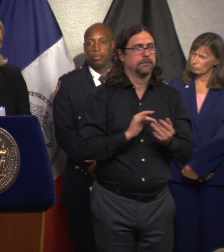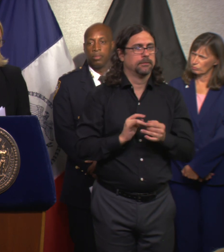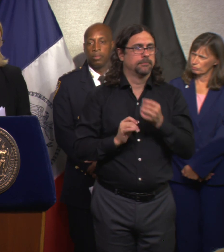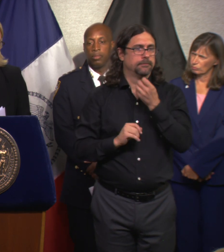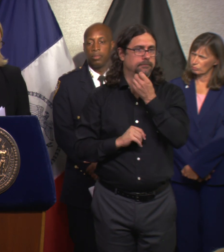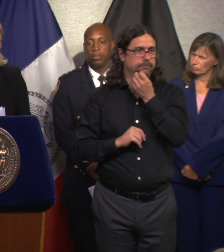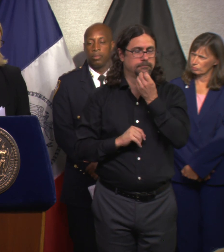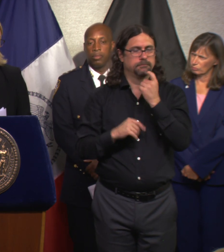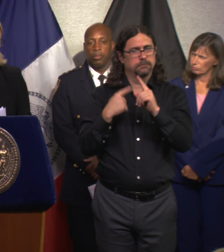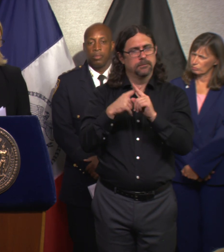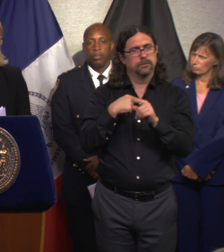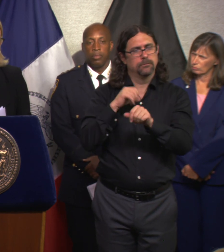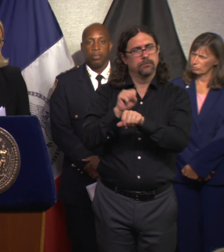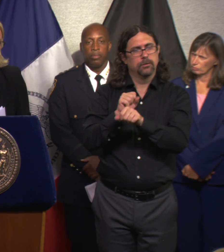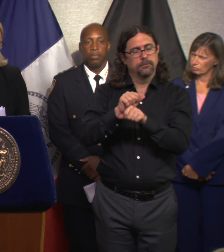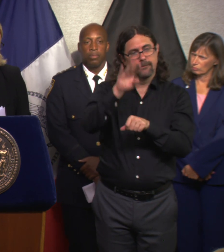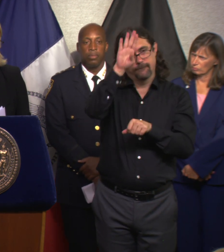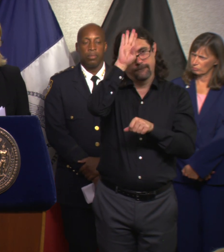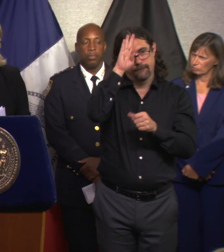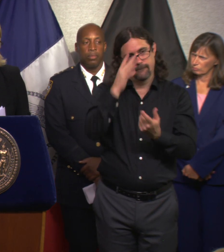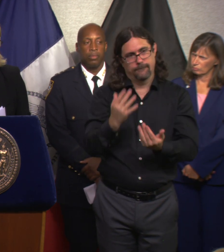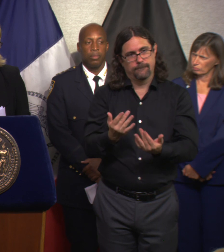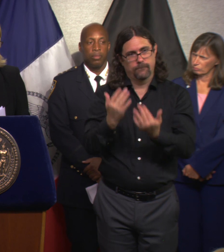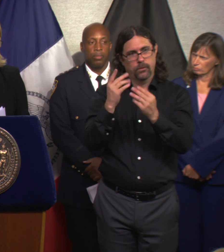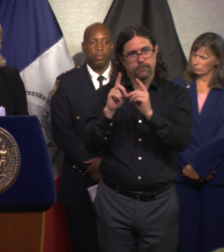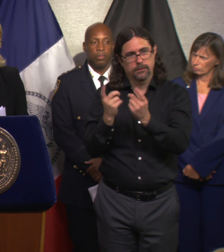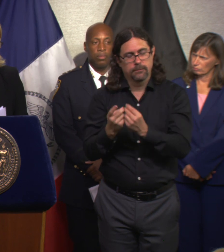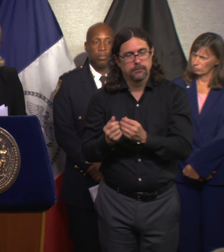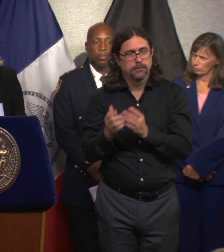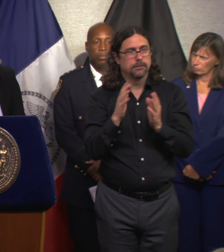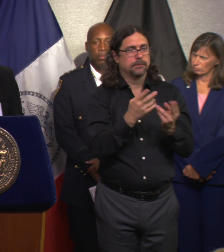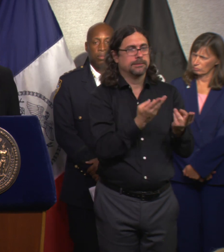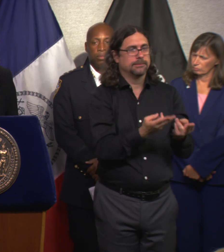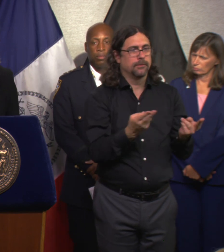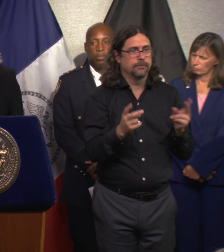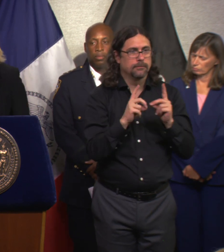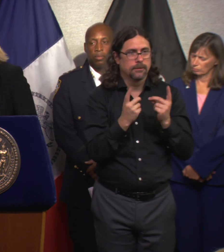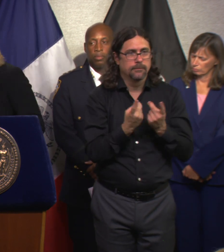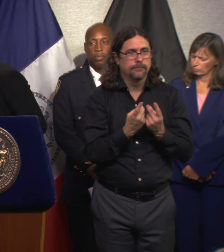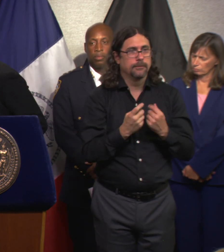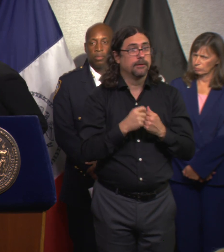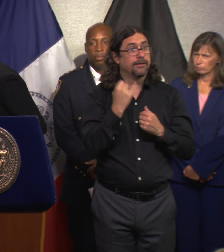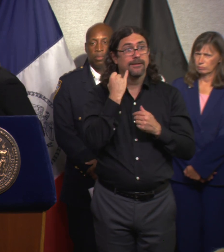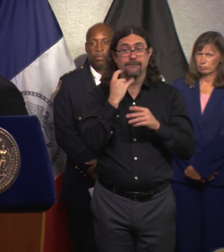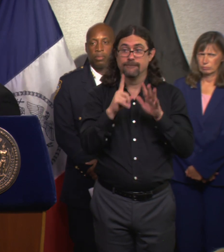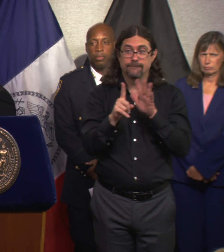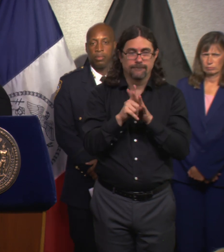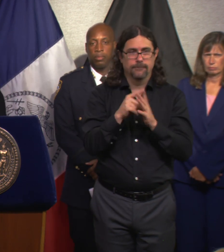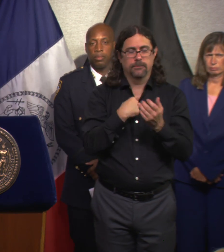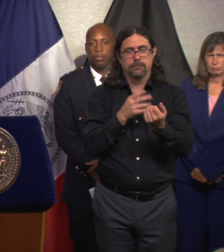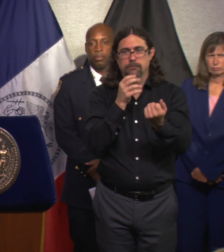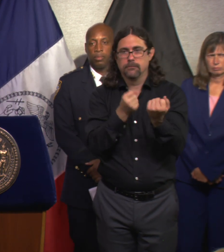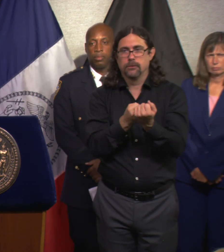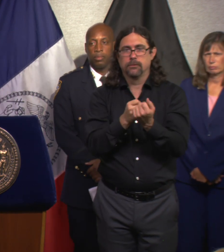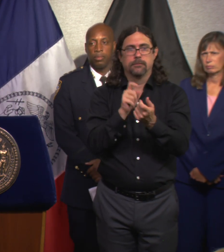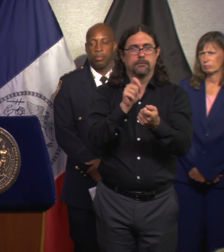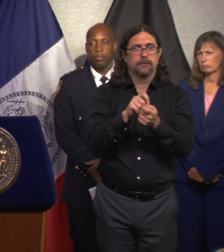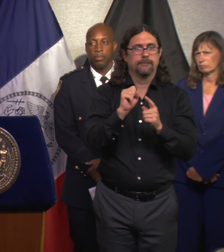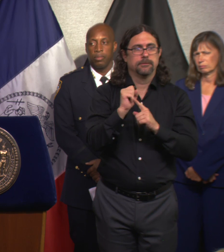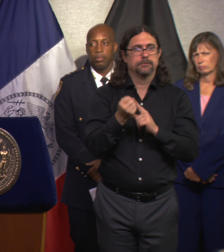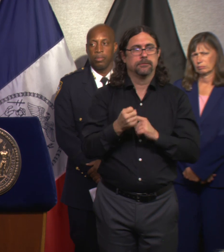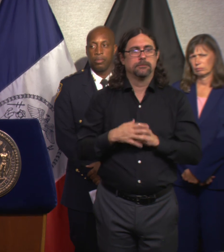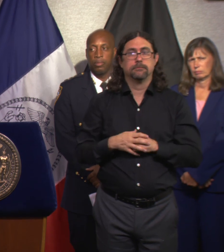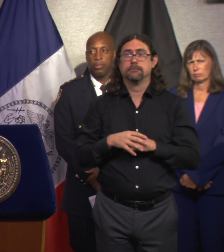support anything that might happen as a result of any of the events that are going on this weekend. Okay, last call. Anyone else on the